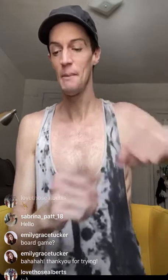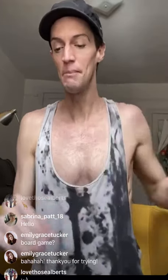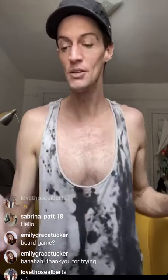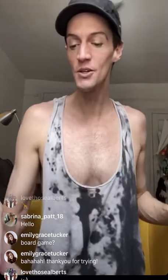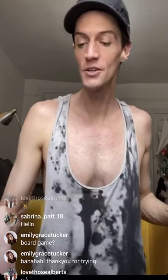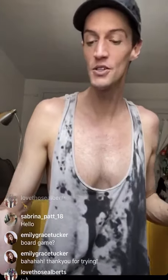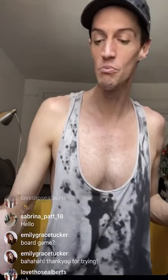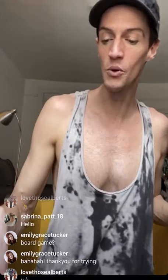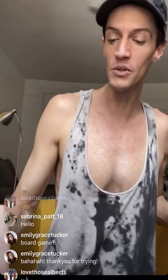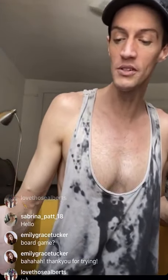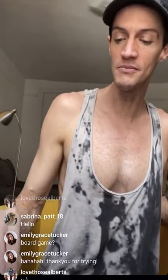Billiards, pool.